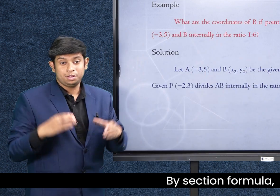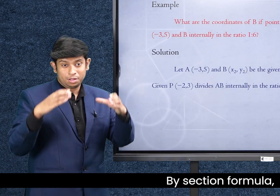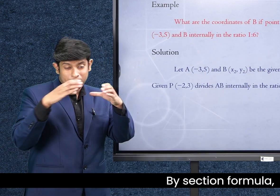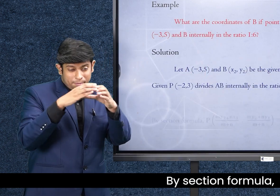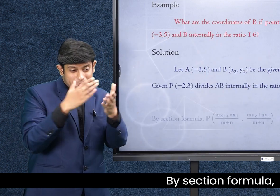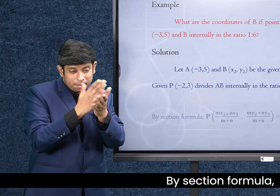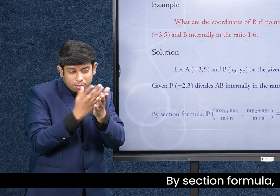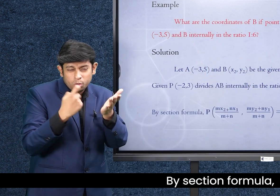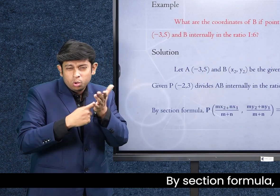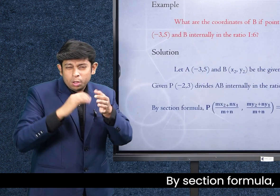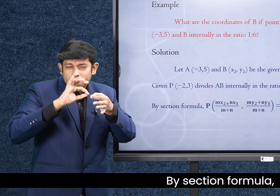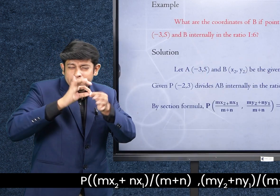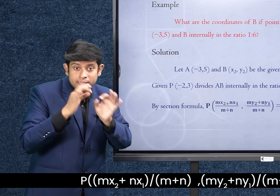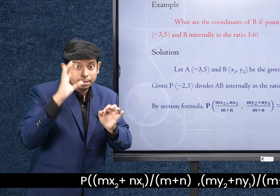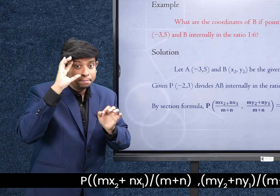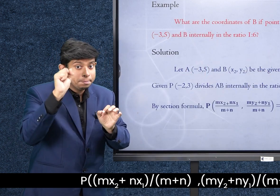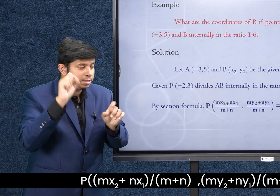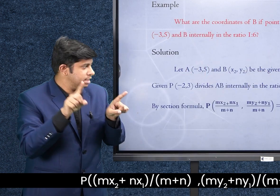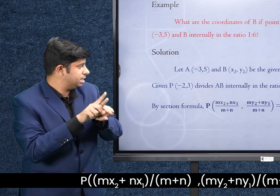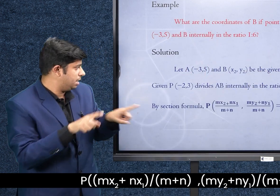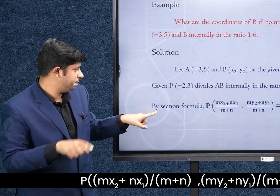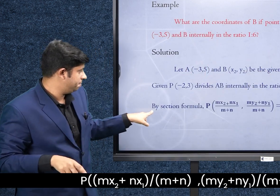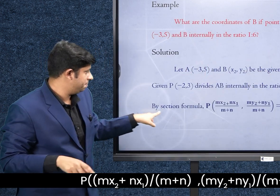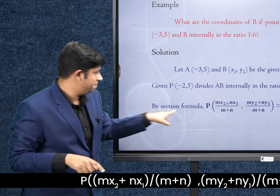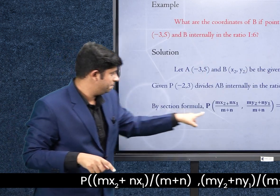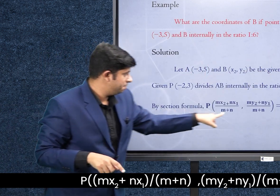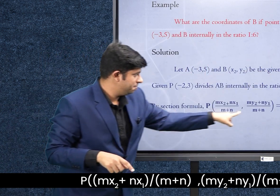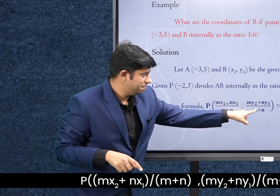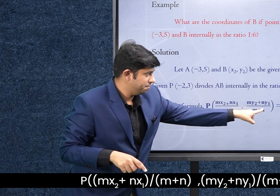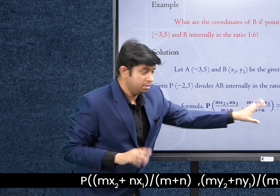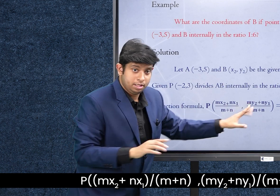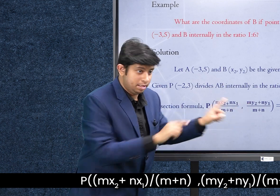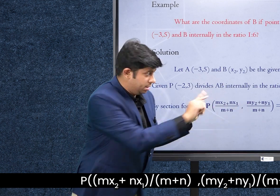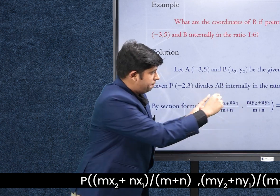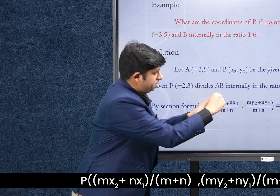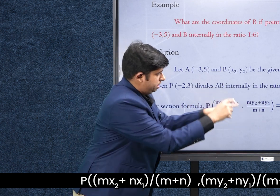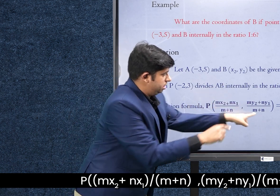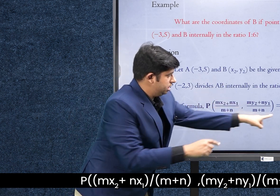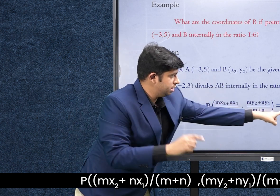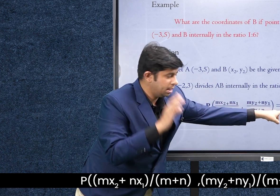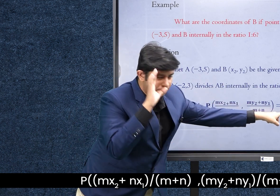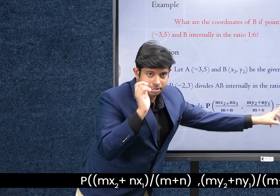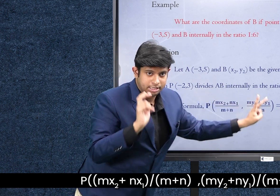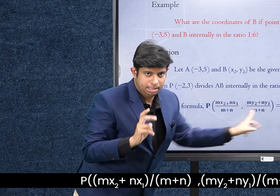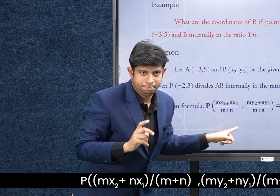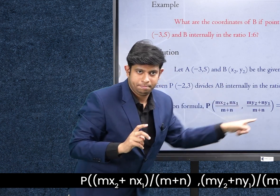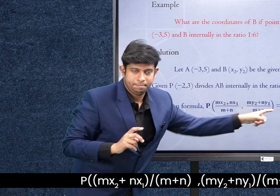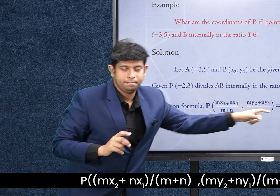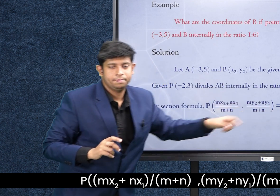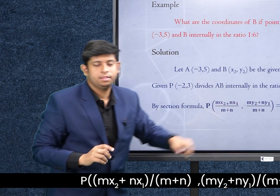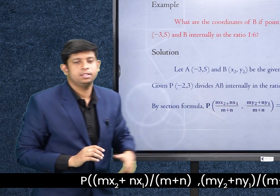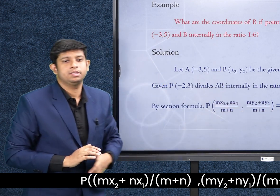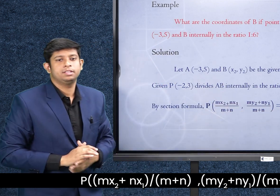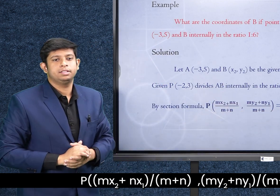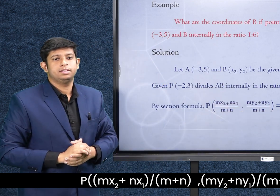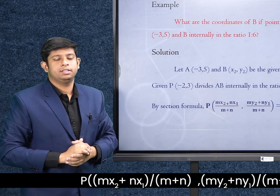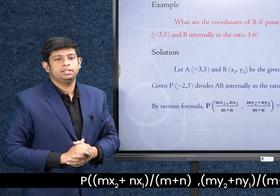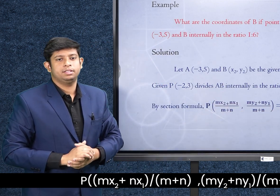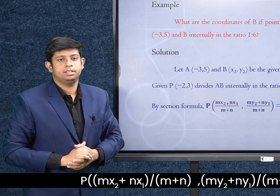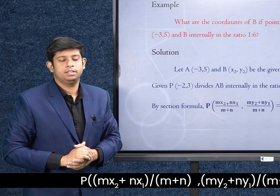By section formula, P of mx2 plus nx1 by m plus n, comma my2 plus ny1 by m plus n is equal to